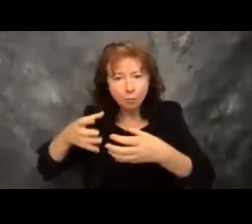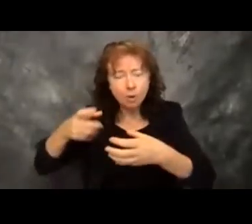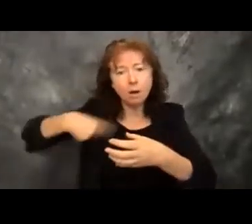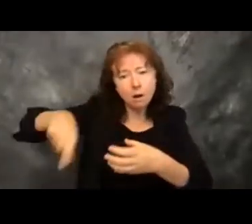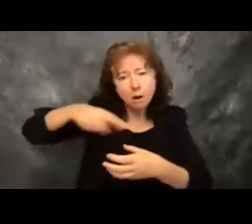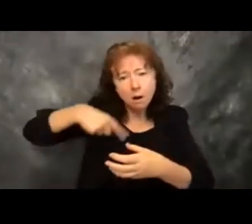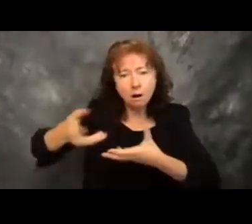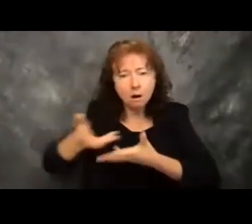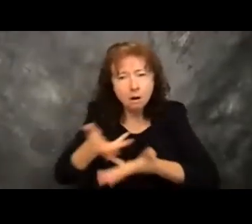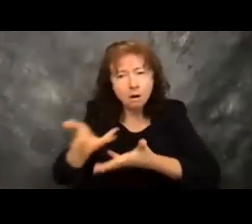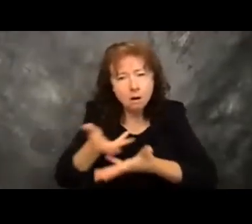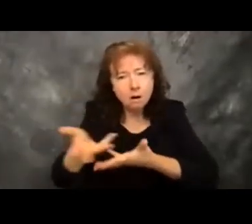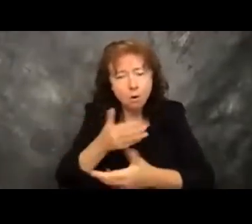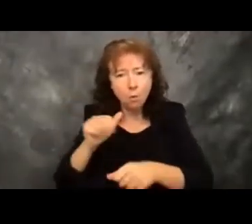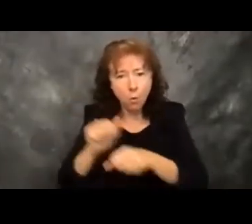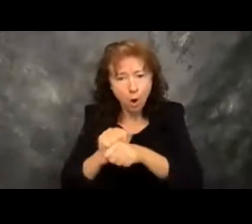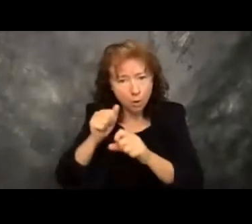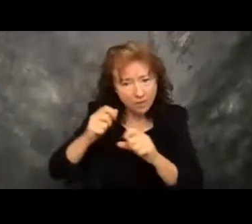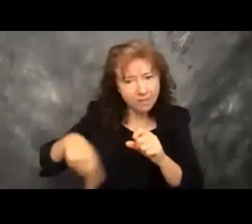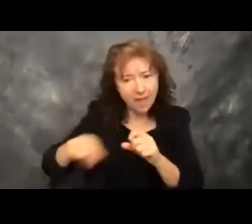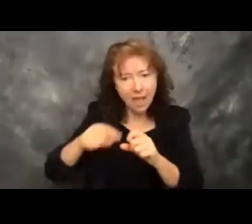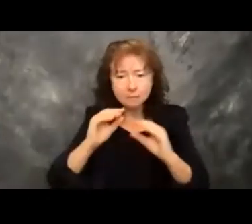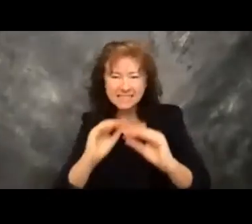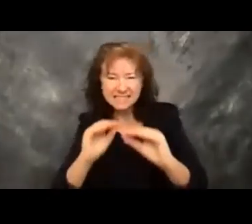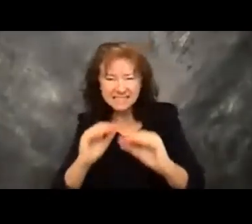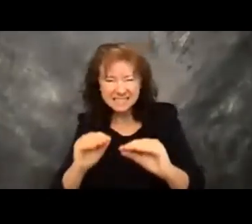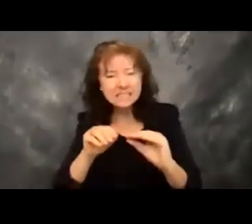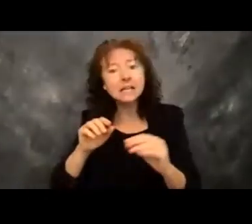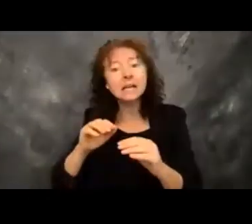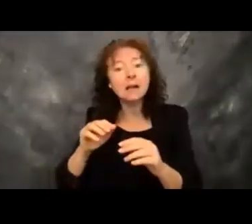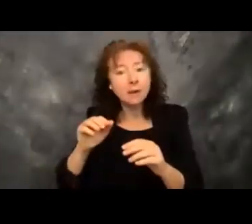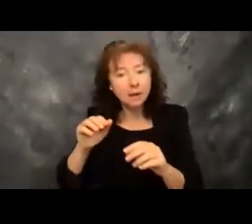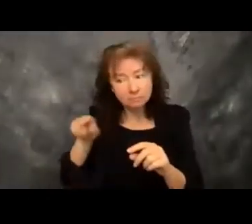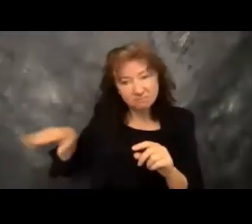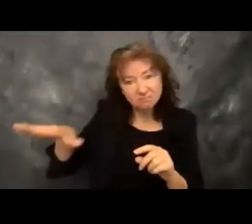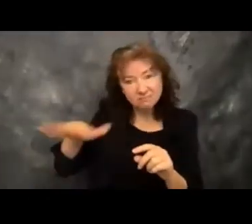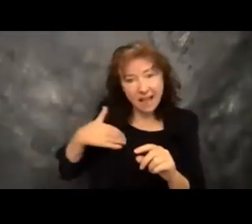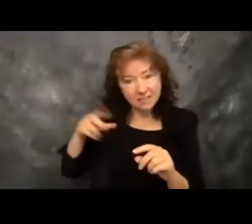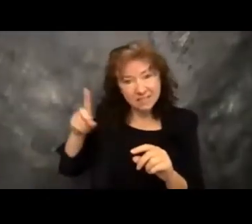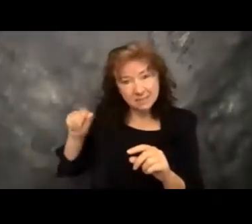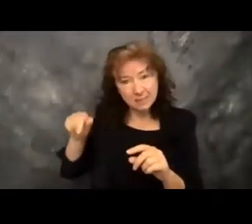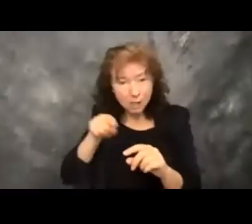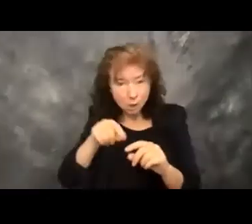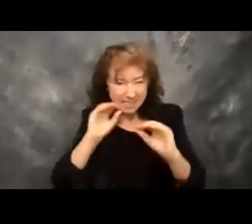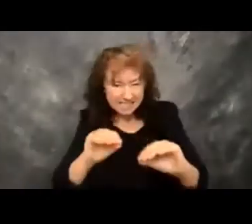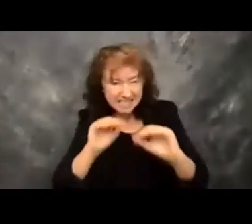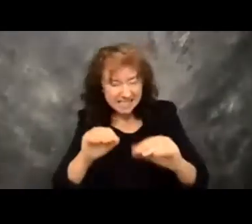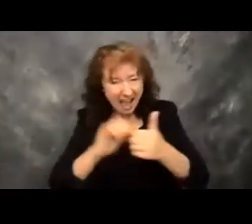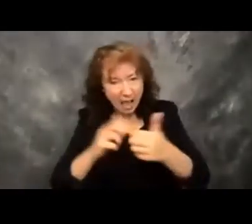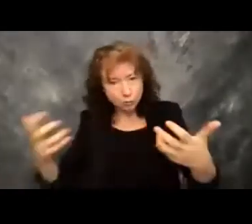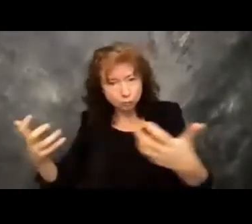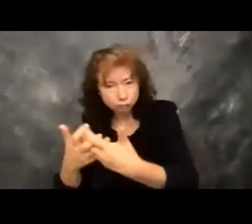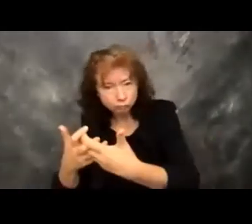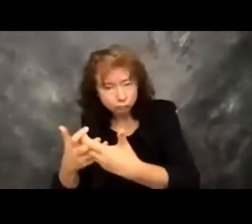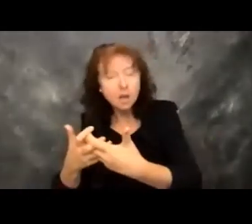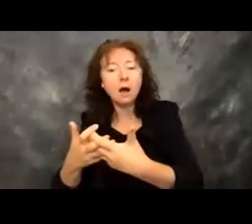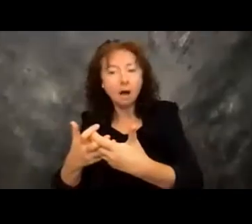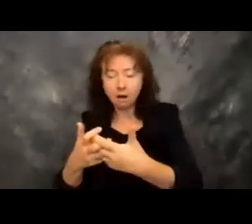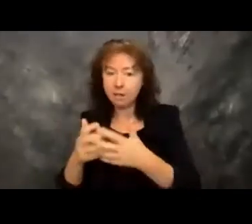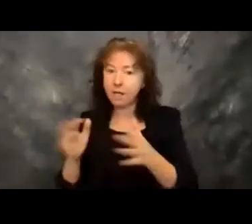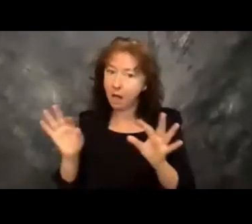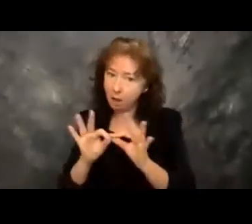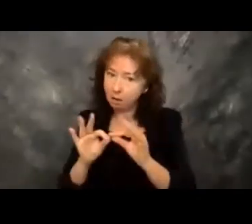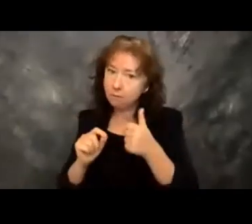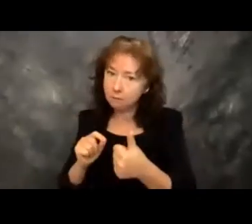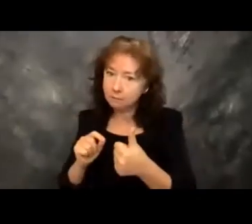people with disabilities, and that's very important. And finally, I wanted to say